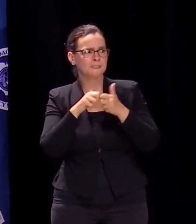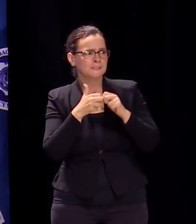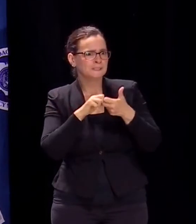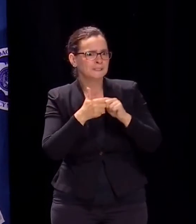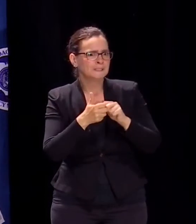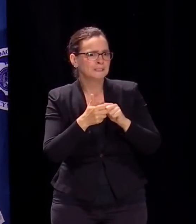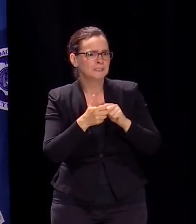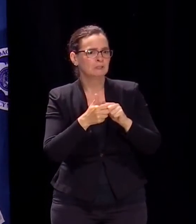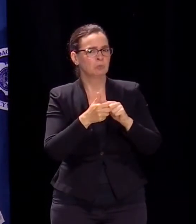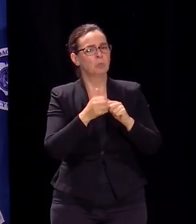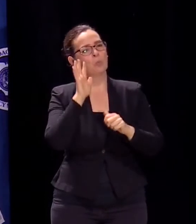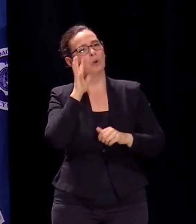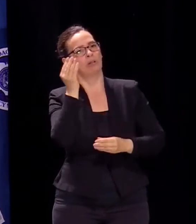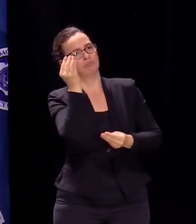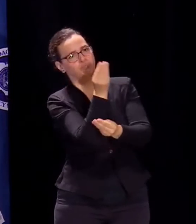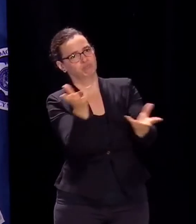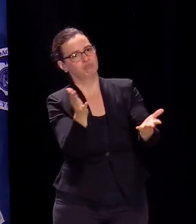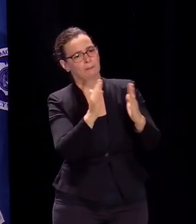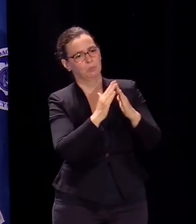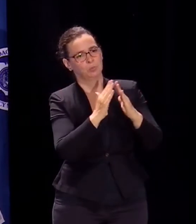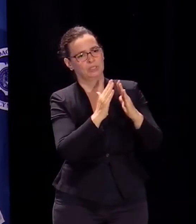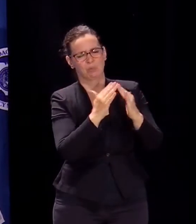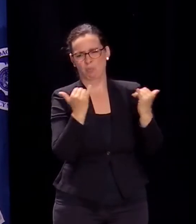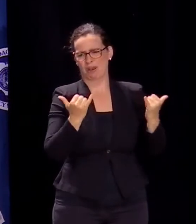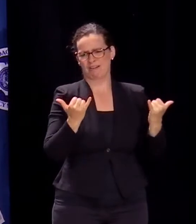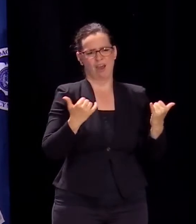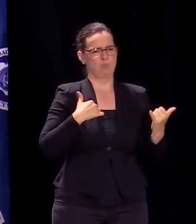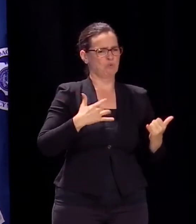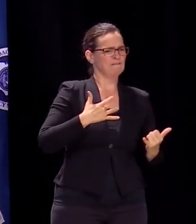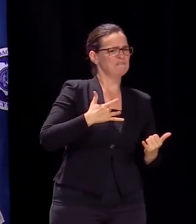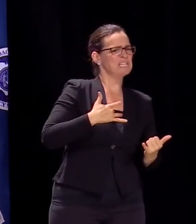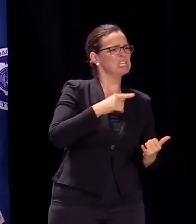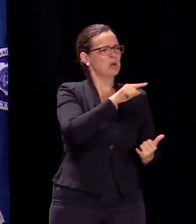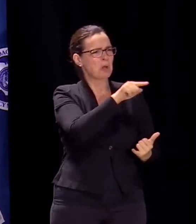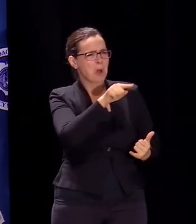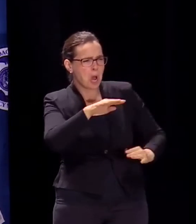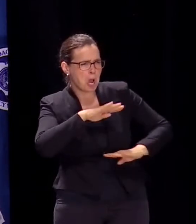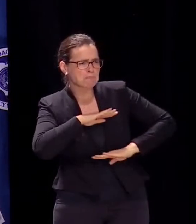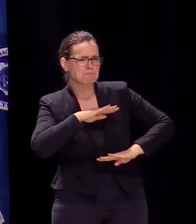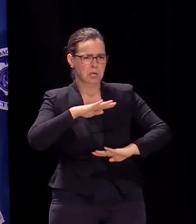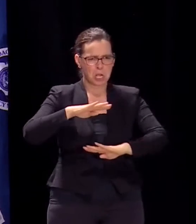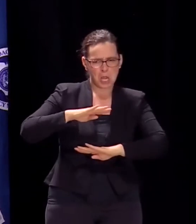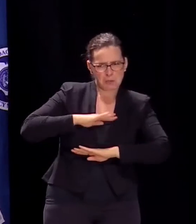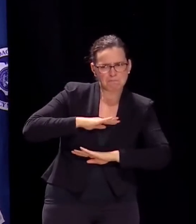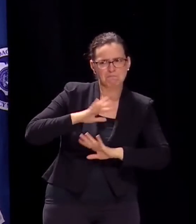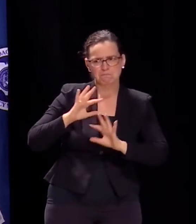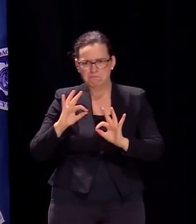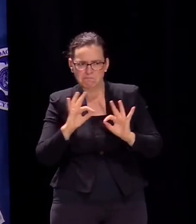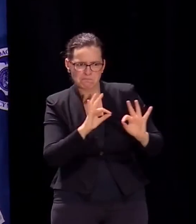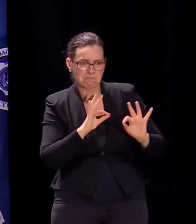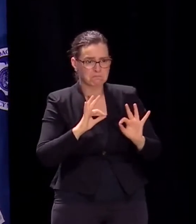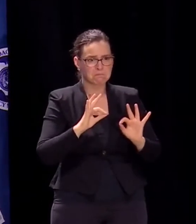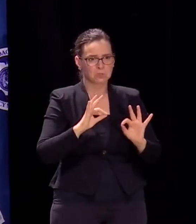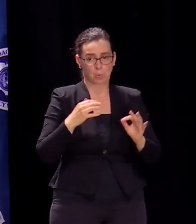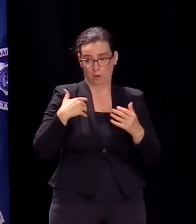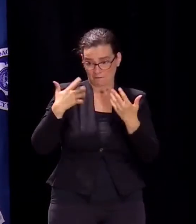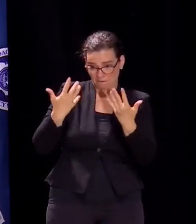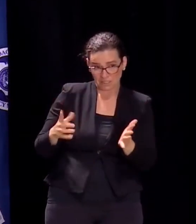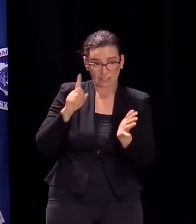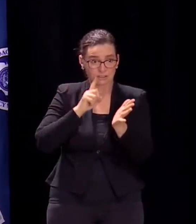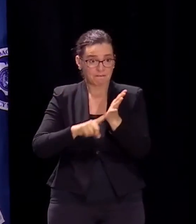It's not clear that there is a gap of investigation, but at the end of the day, once we've done all of our investigation, we're comfortable, we've reached out to all the